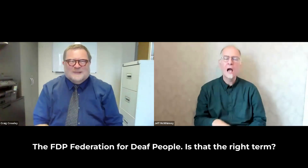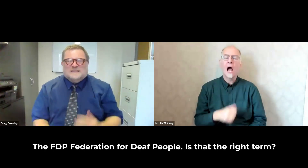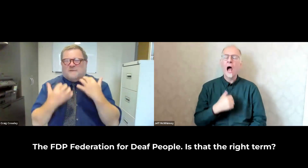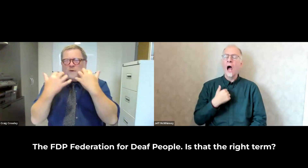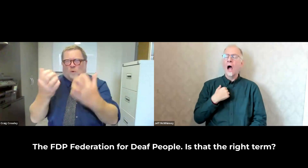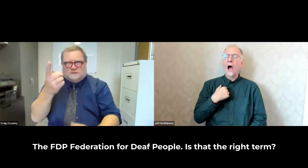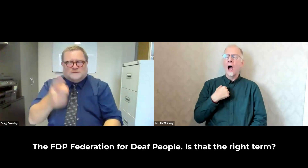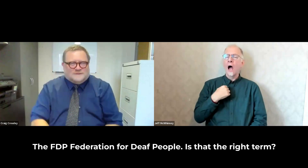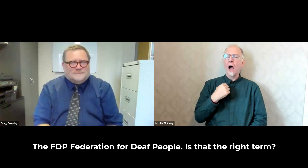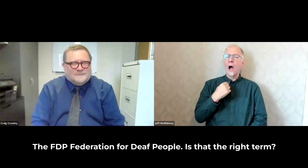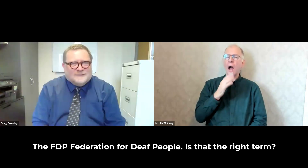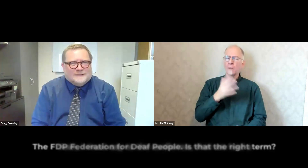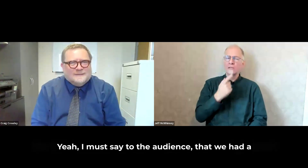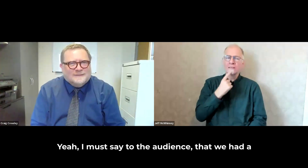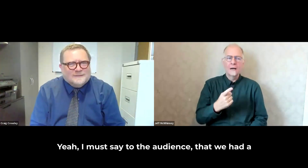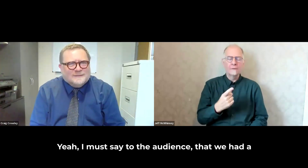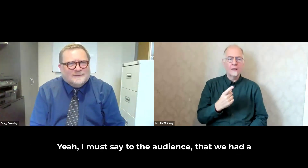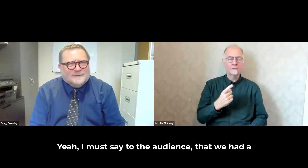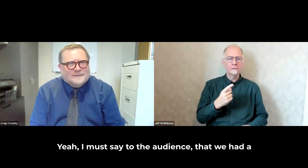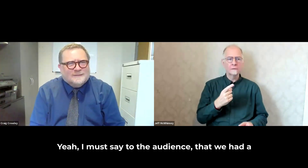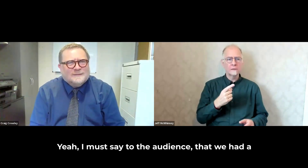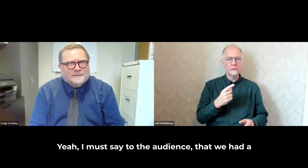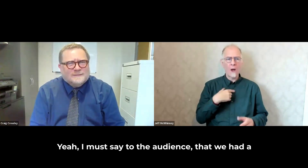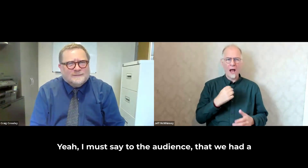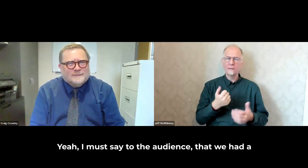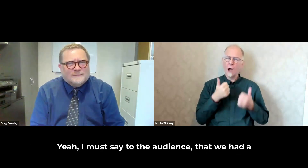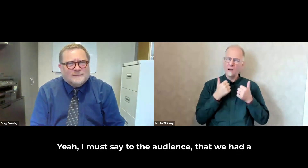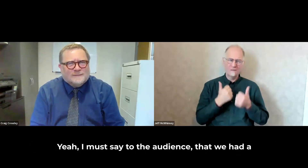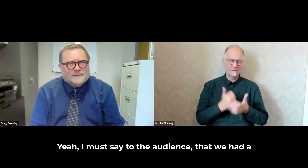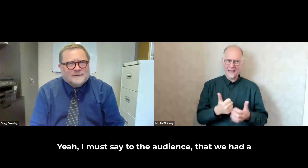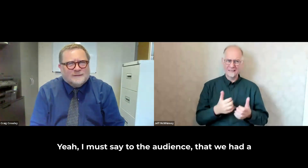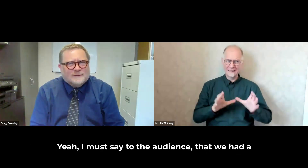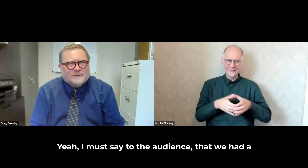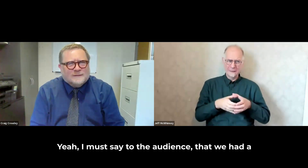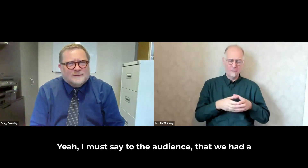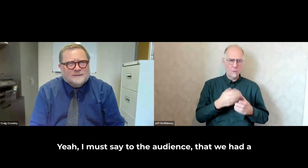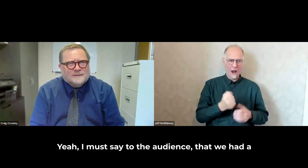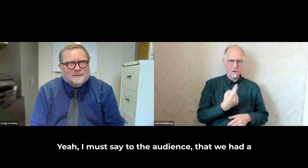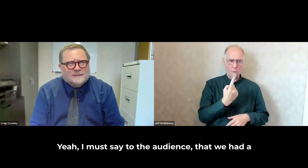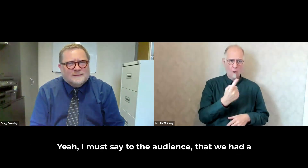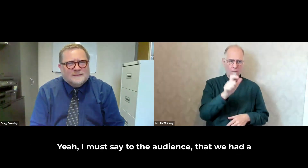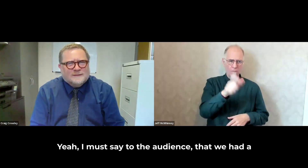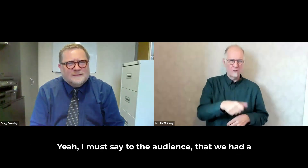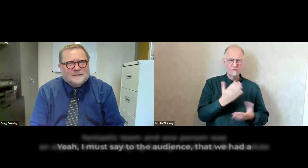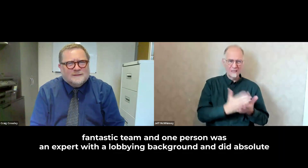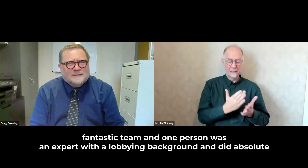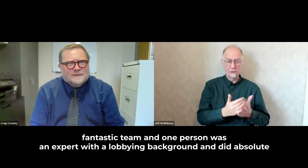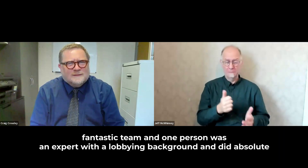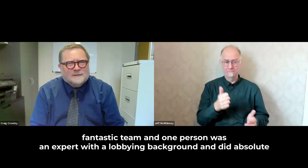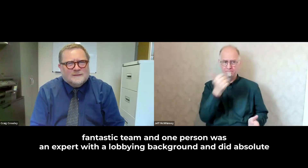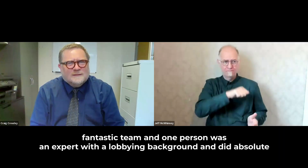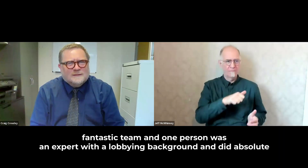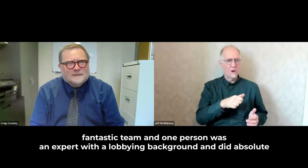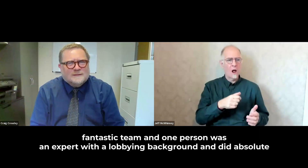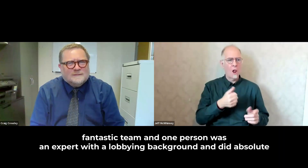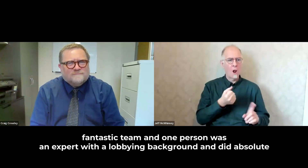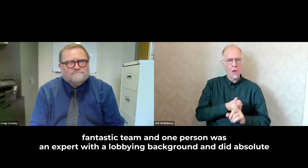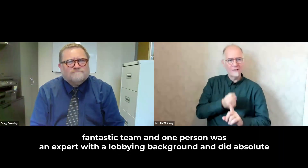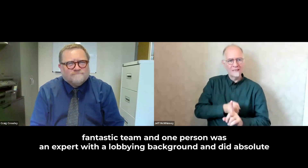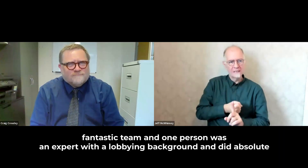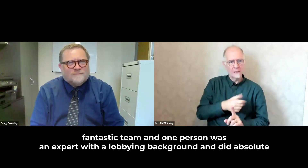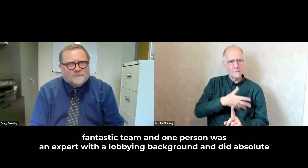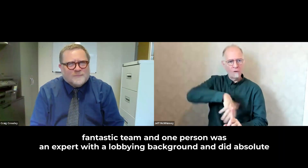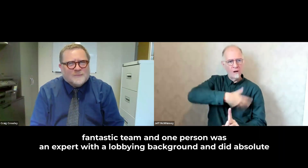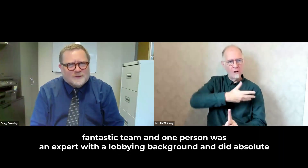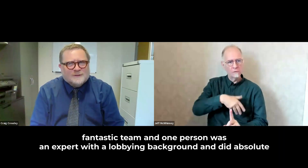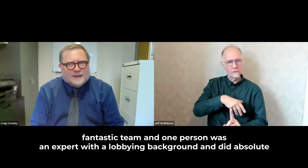Federation for Deaf People, is that the right term? Yeah, just so the audience are aware. I have to say that we had a fantastic team, and